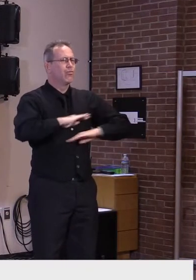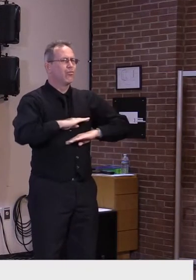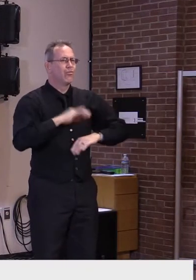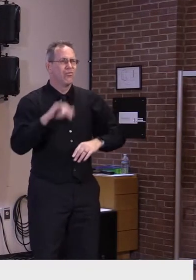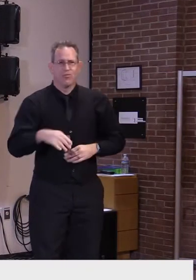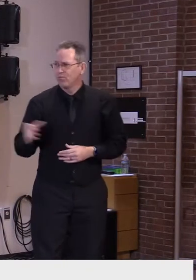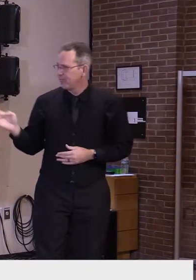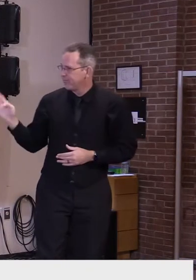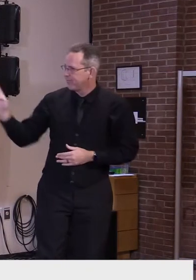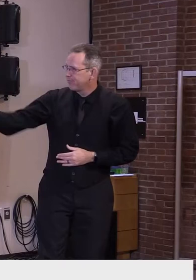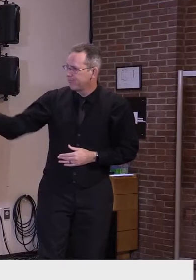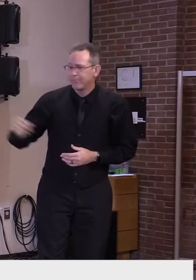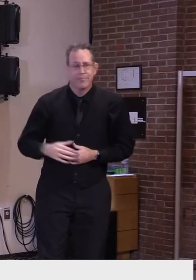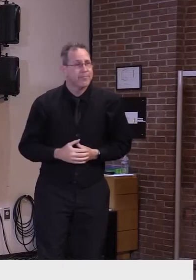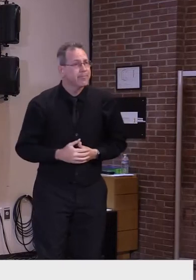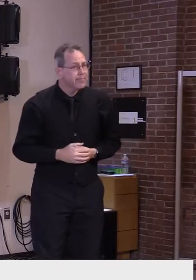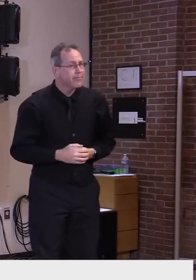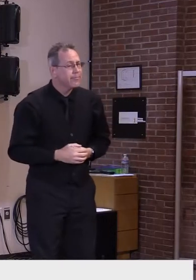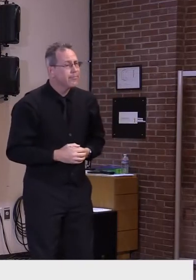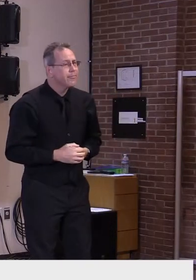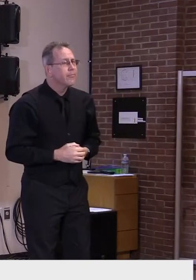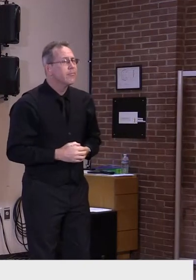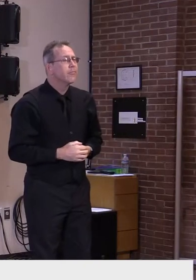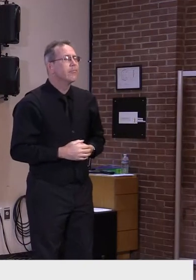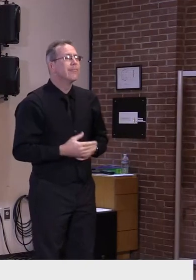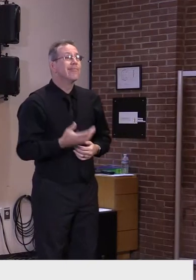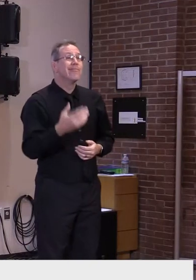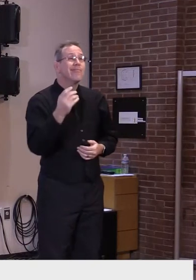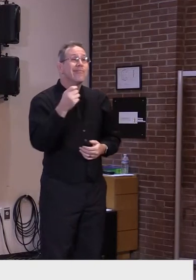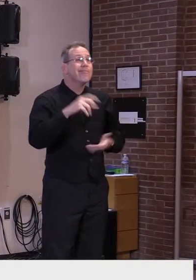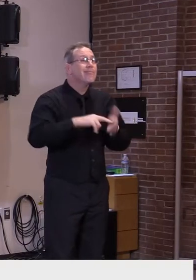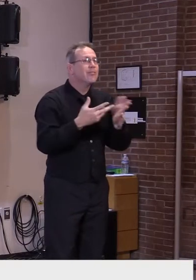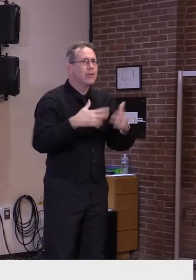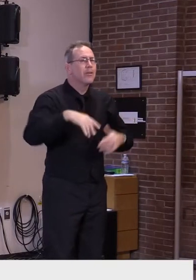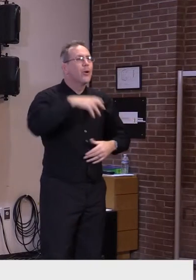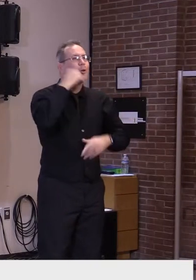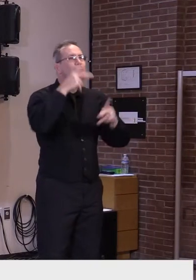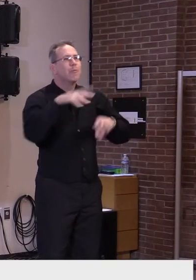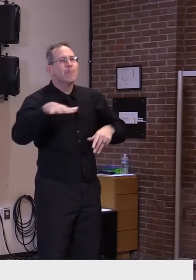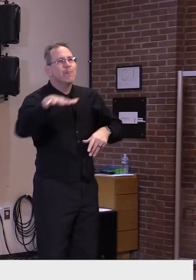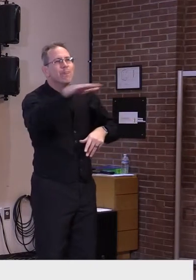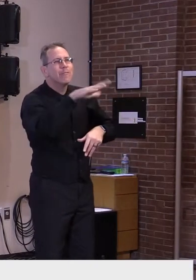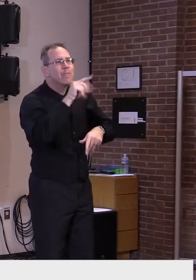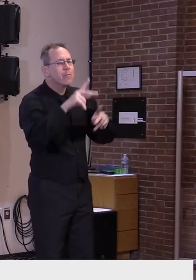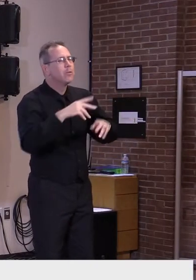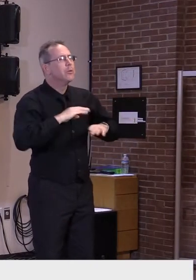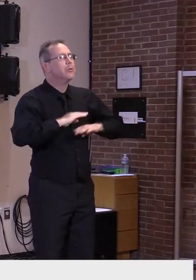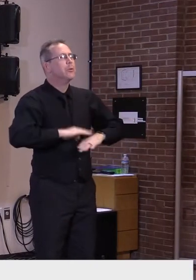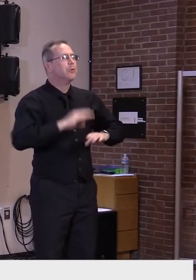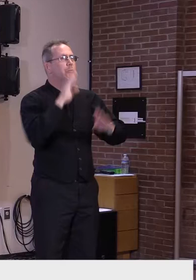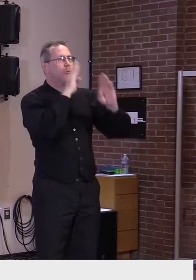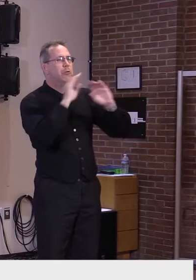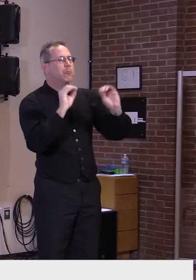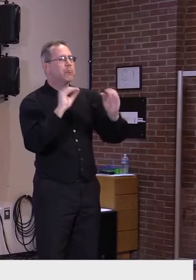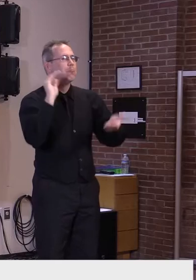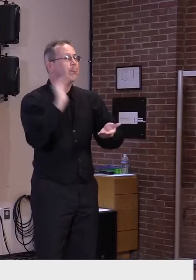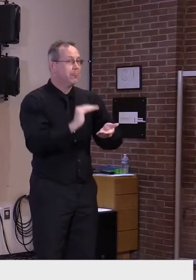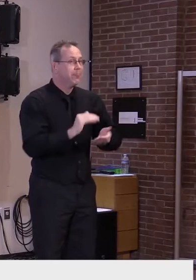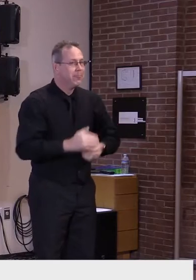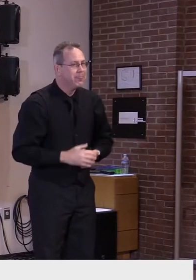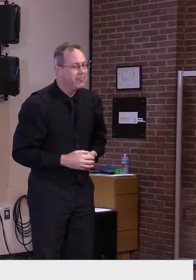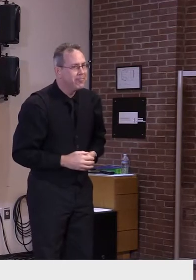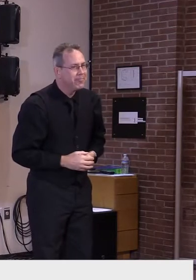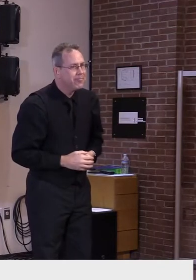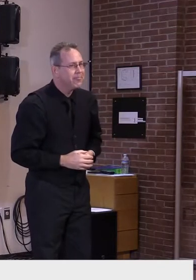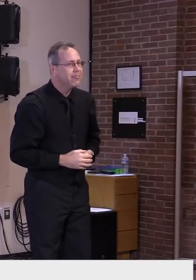65 age group is really benefiting from the boosters here in Vermont. So as the governor said, really critical for those who are vulnerable in that age